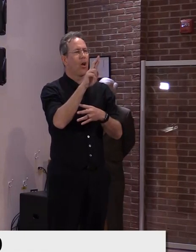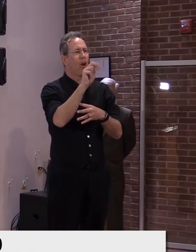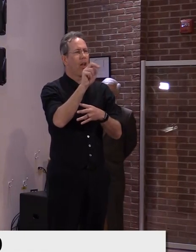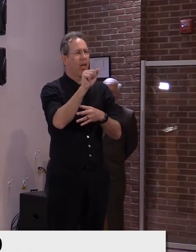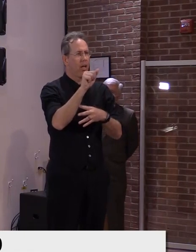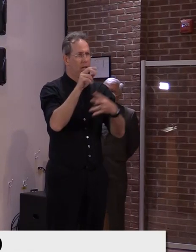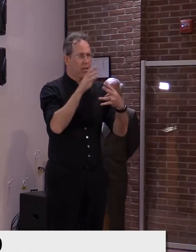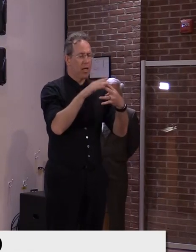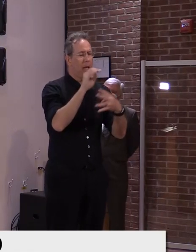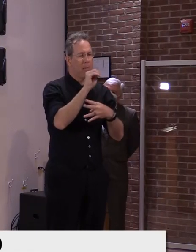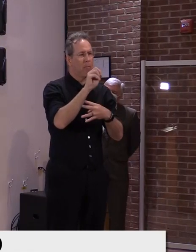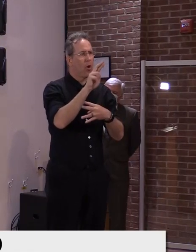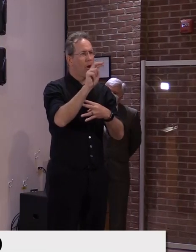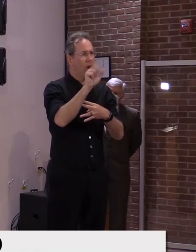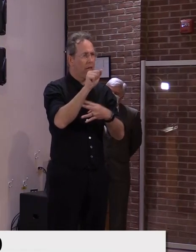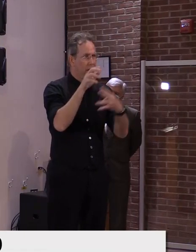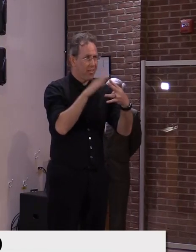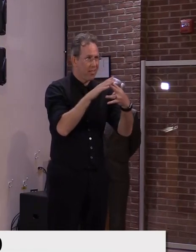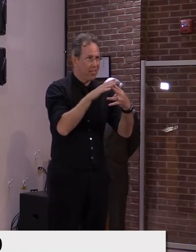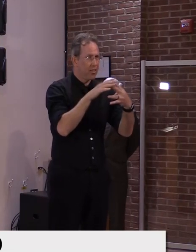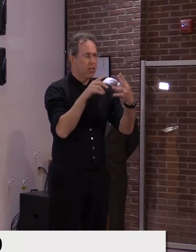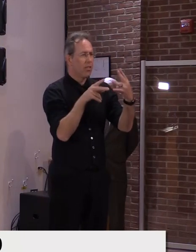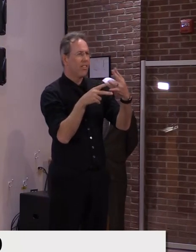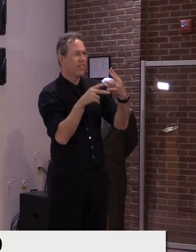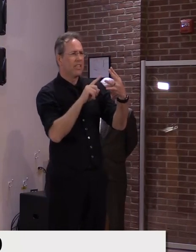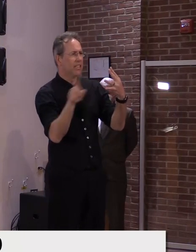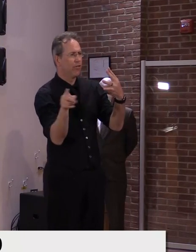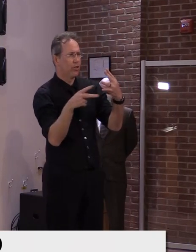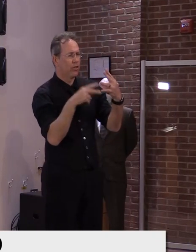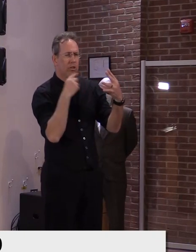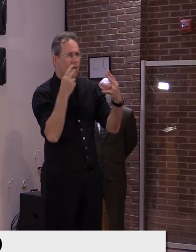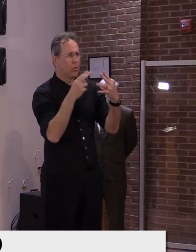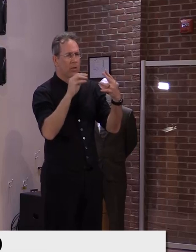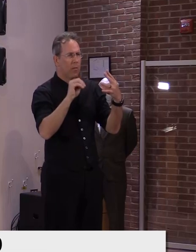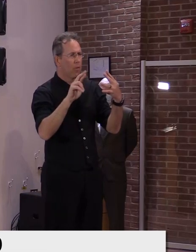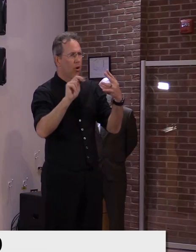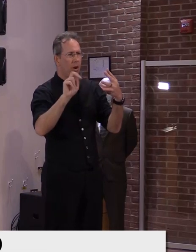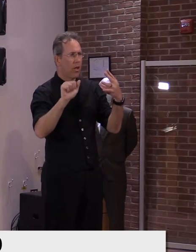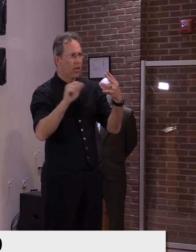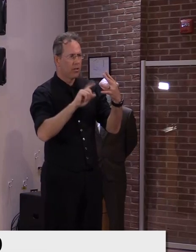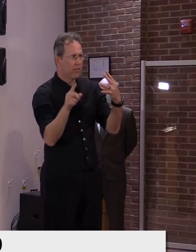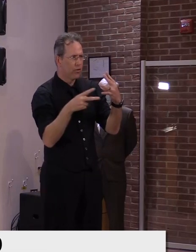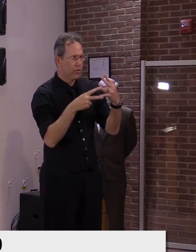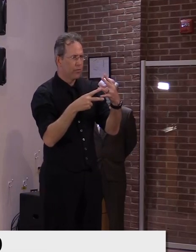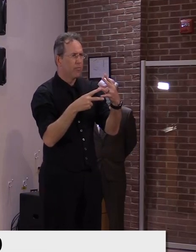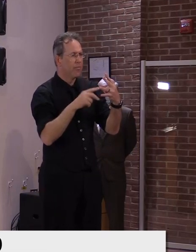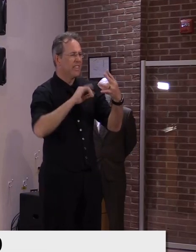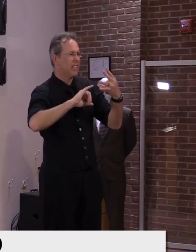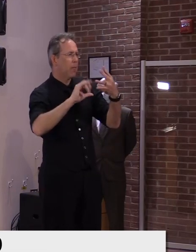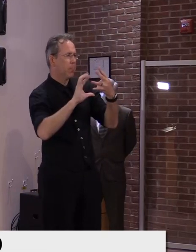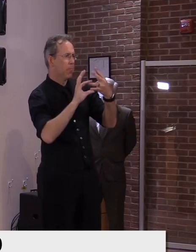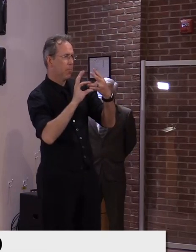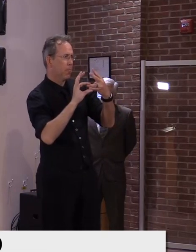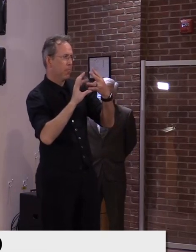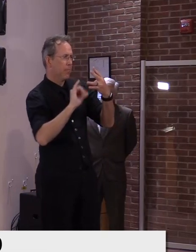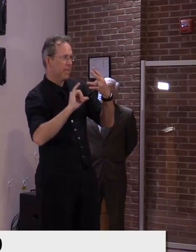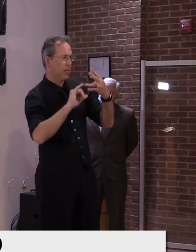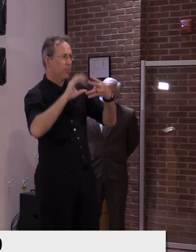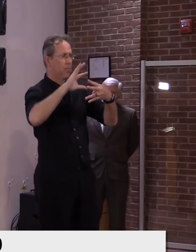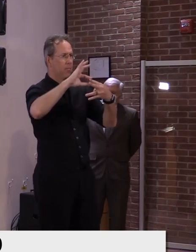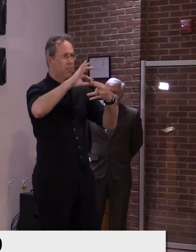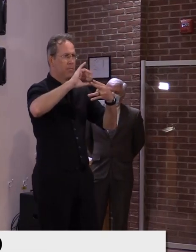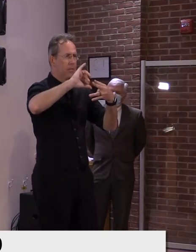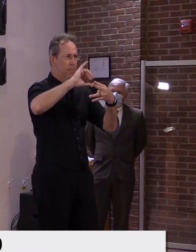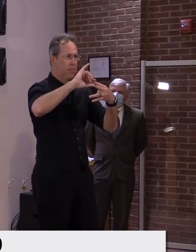the other platform, which is the mRNA. So both the AstraZeneca and the Johnson & Johnson have a